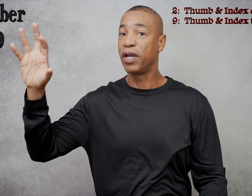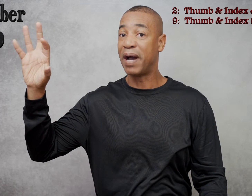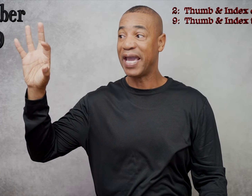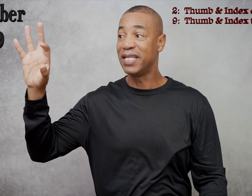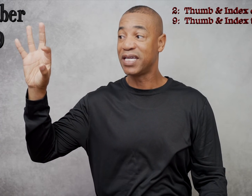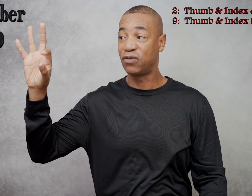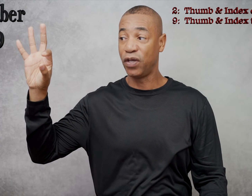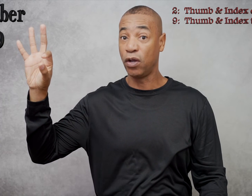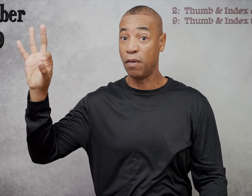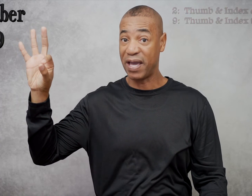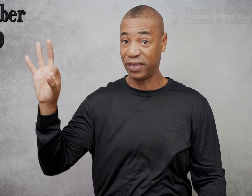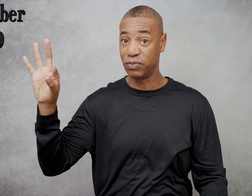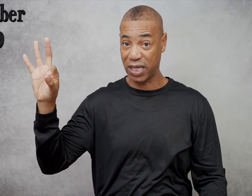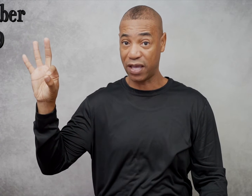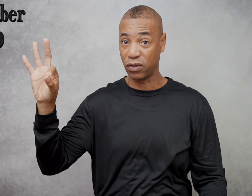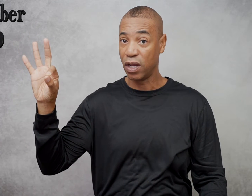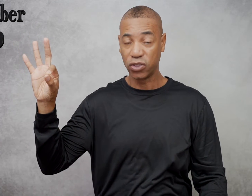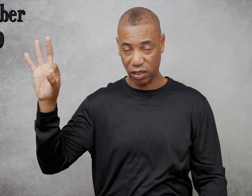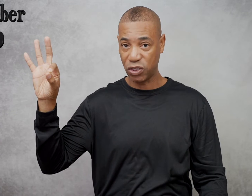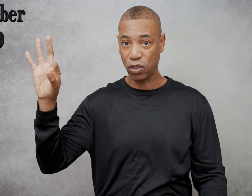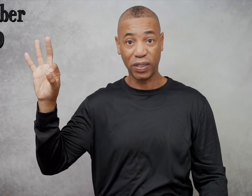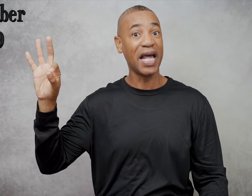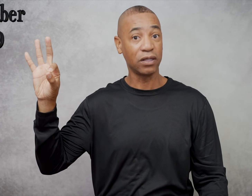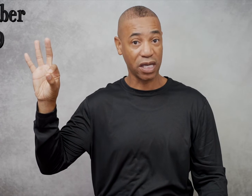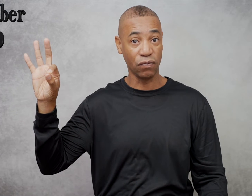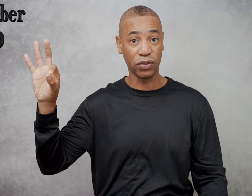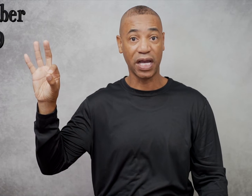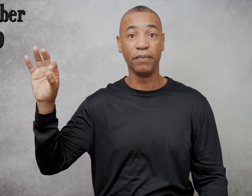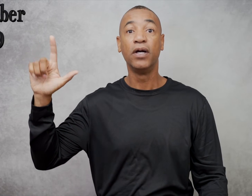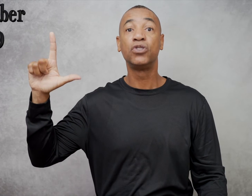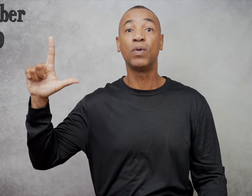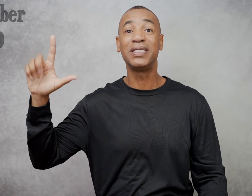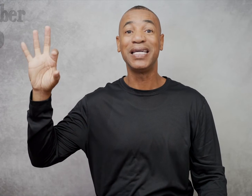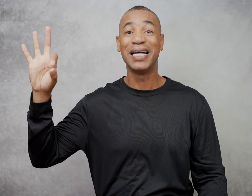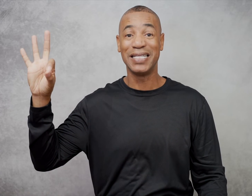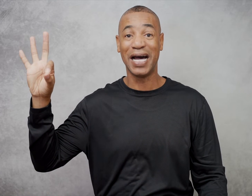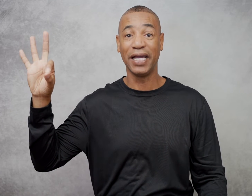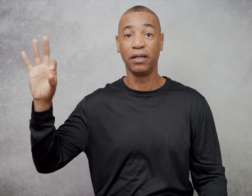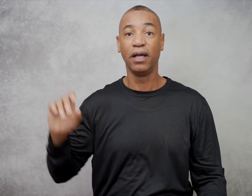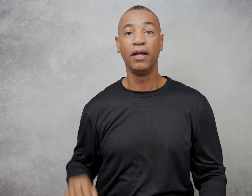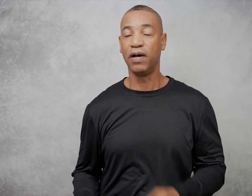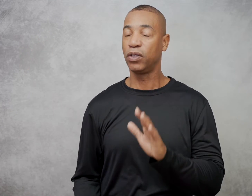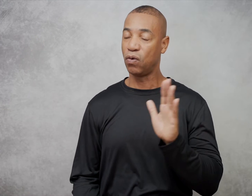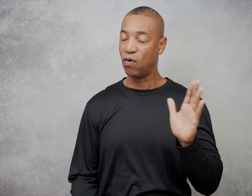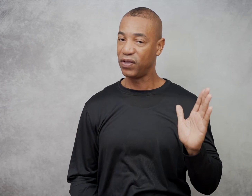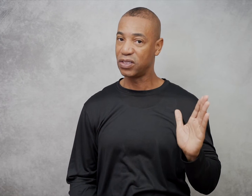my index finger and my thumb together. So let me show you what that looks like in real time. 29. Now I'm going to go over these